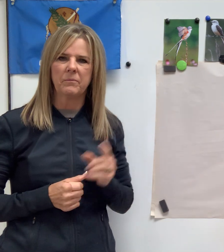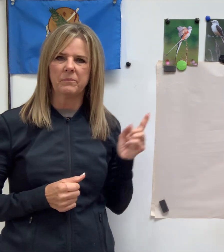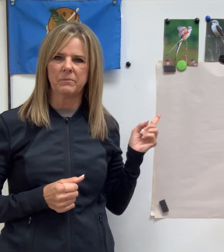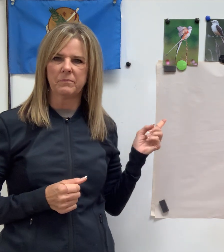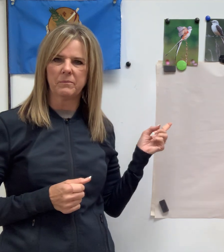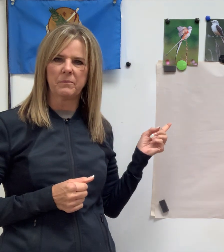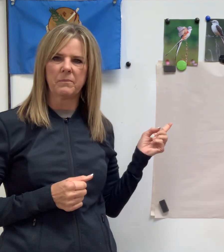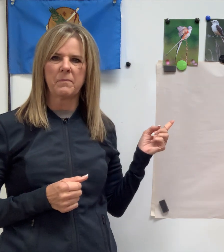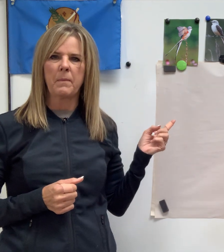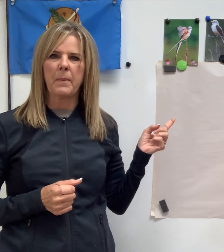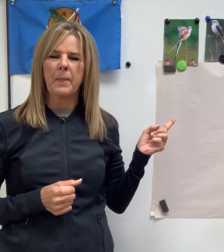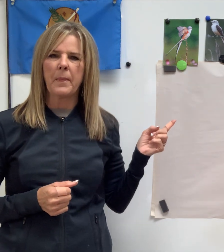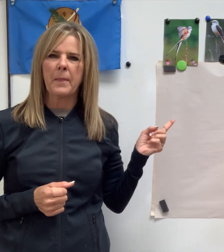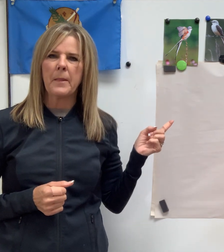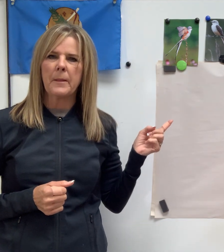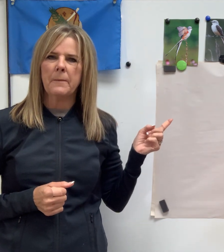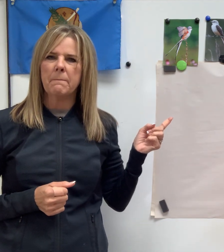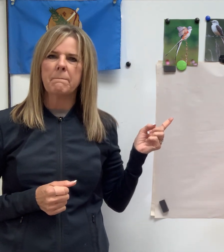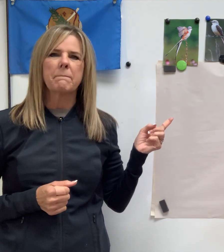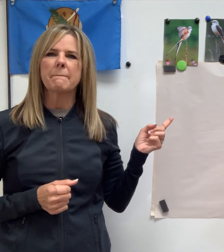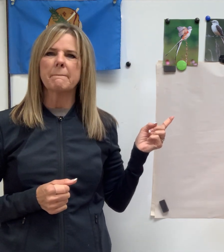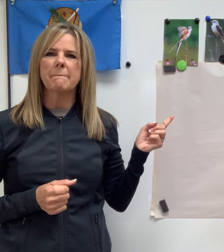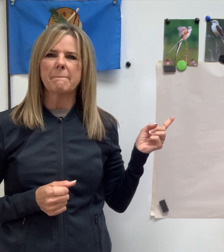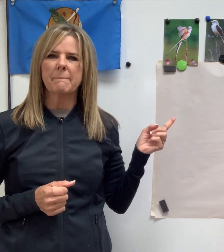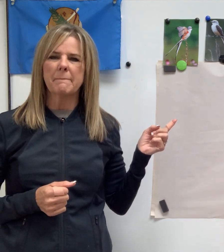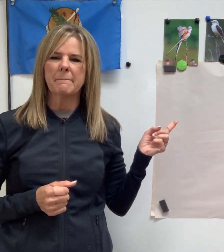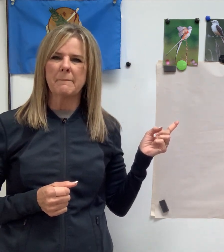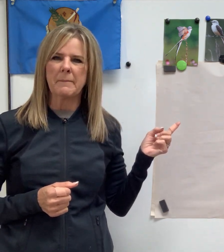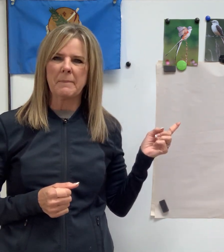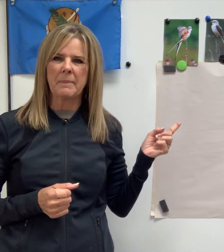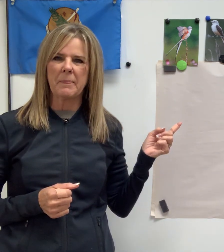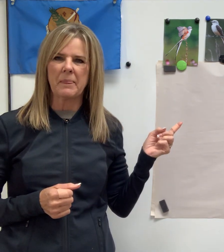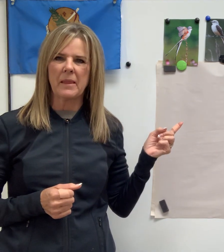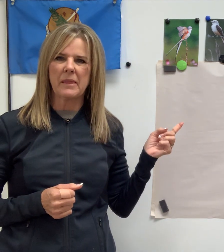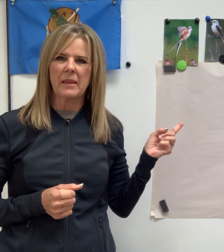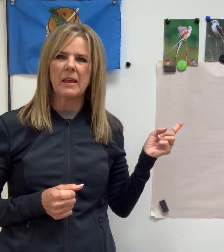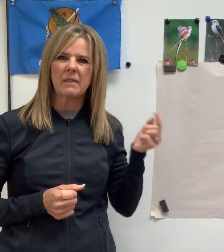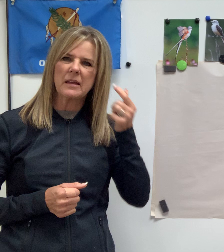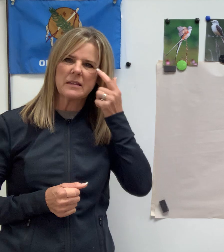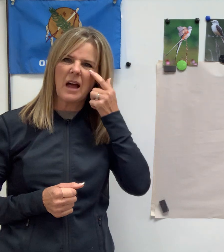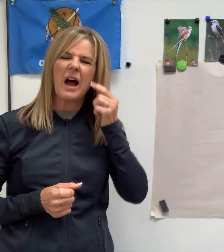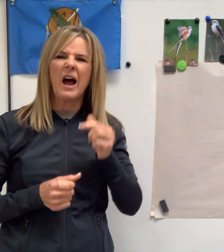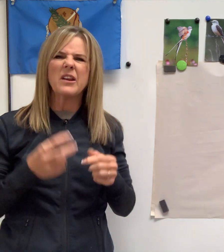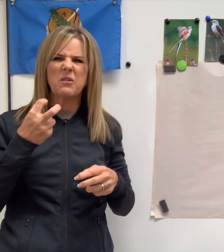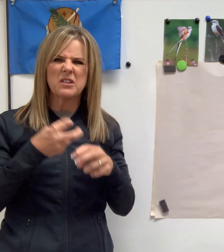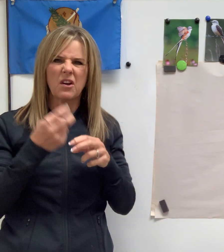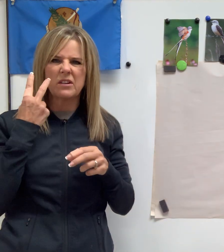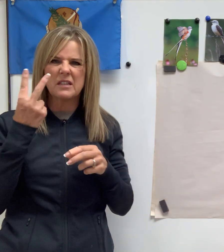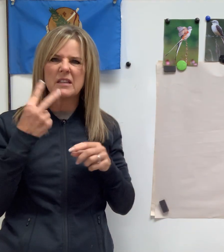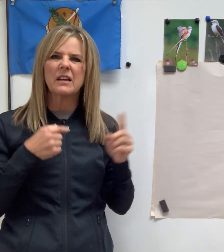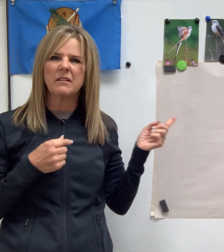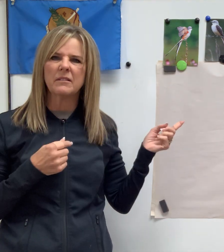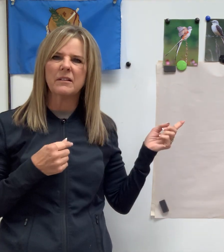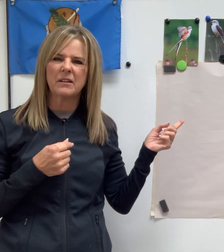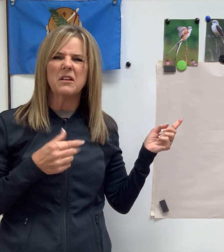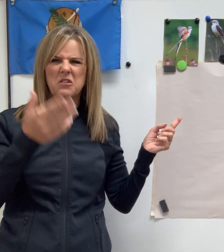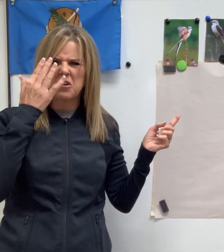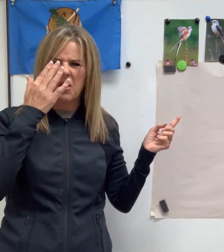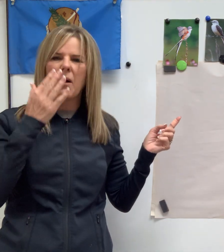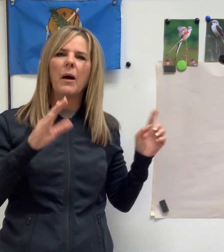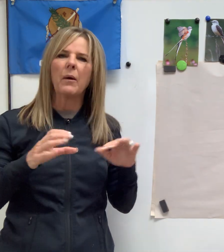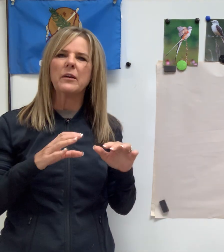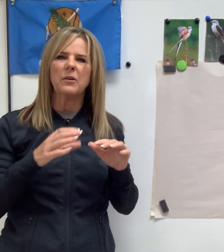we are going to start with a very tiny little curve line for the top of the eye. I know it's hard to see, but you guys know how I do